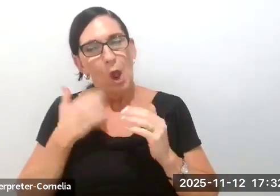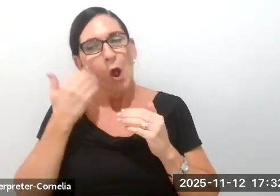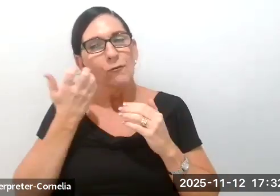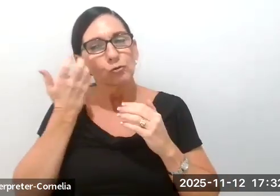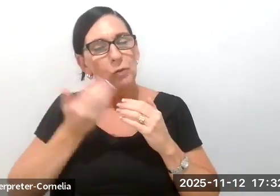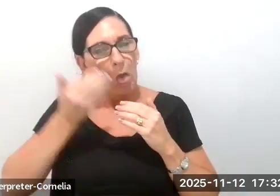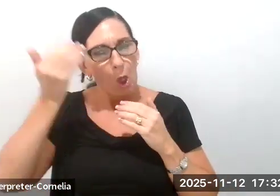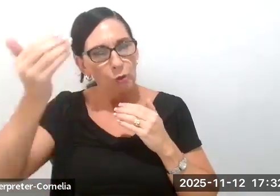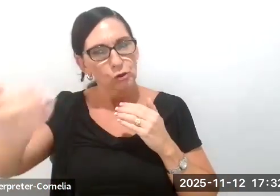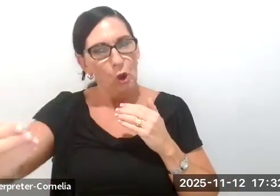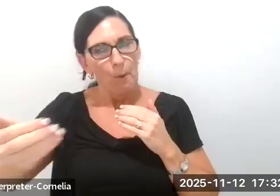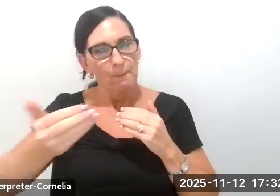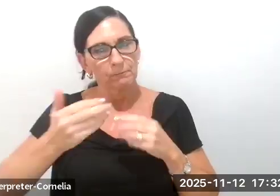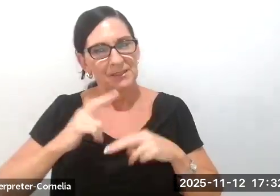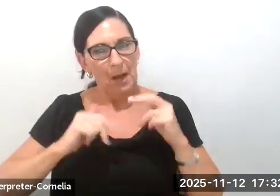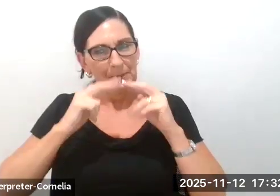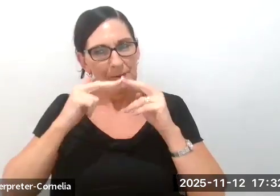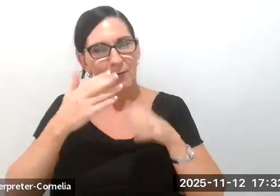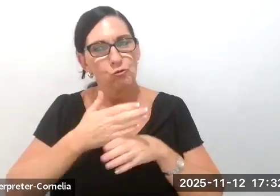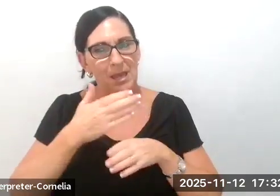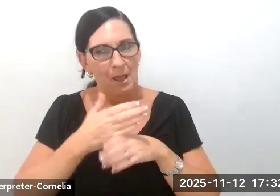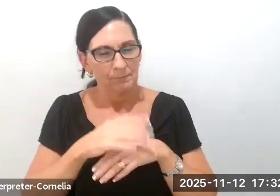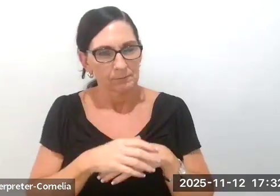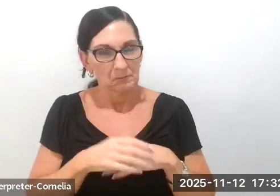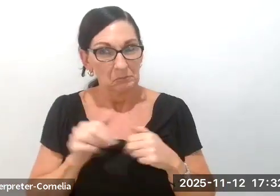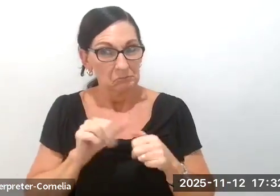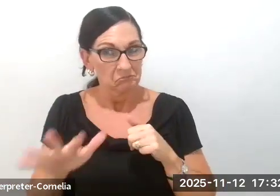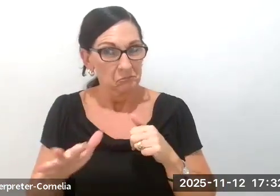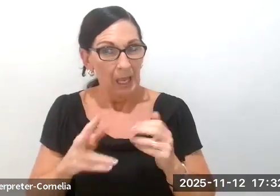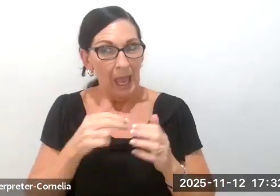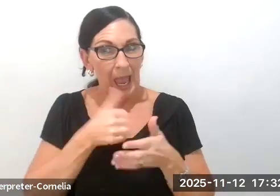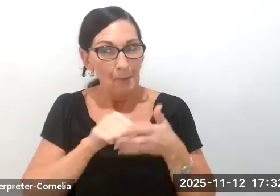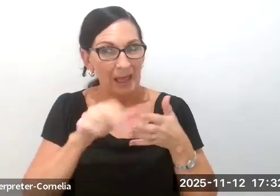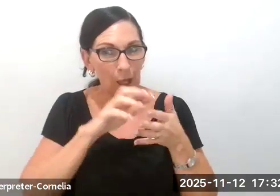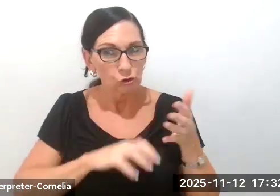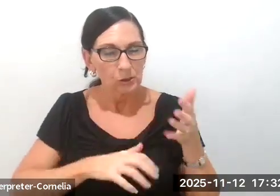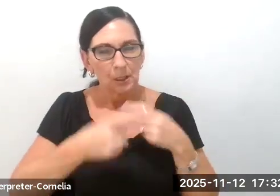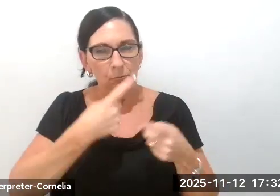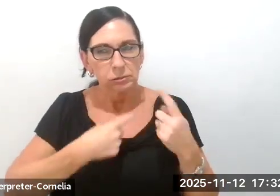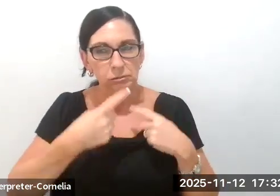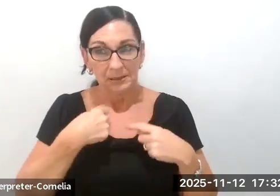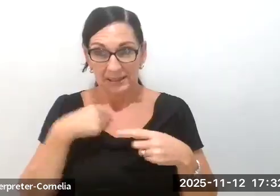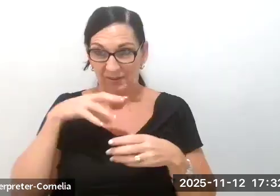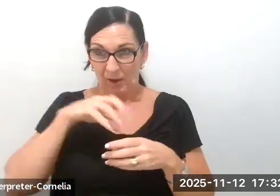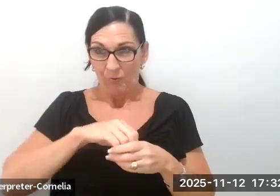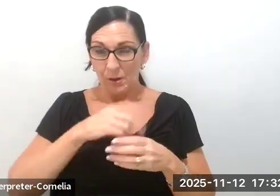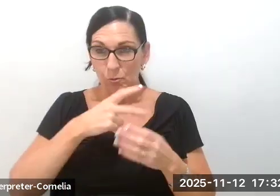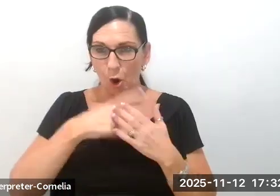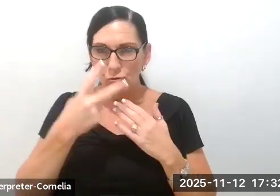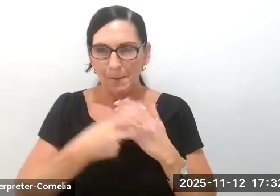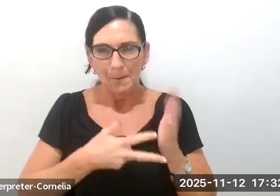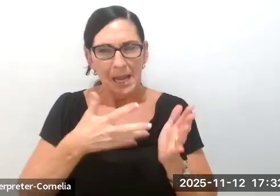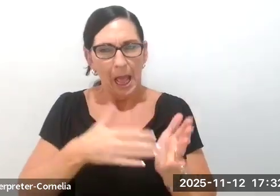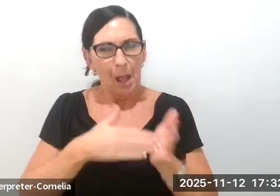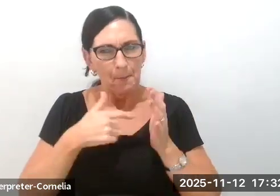development. Strong applications will explain how participation in the program will help you